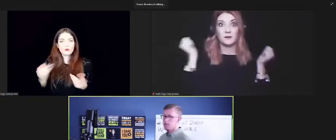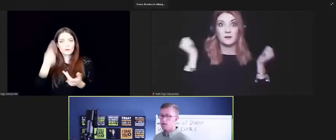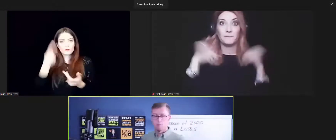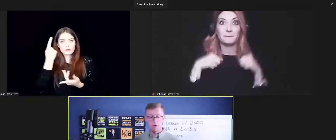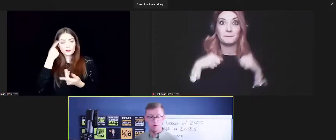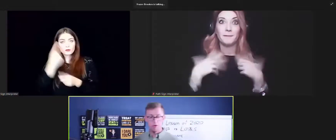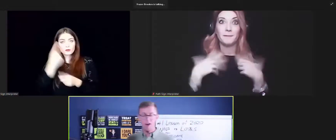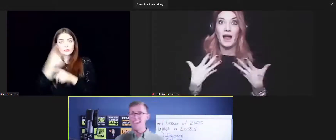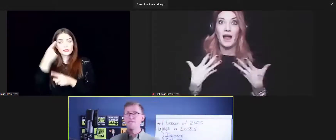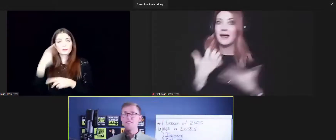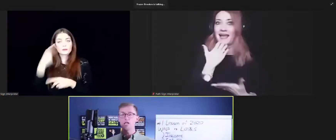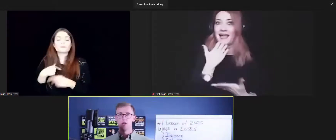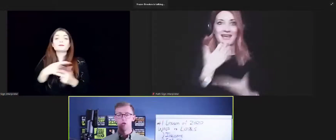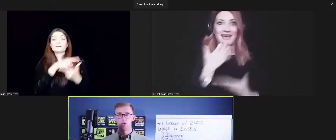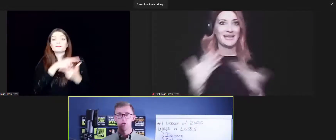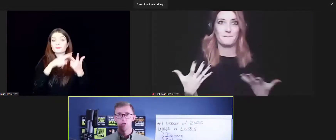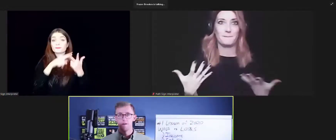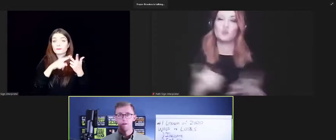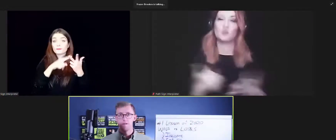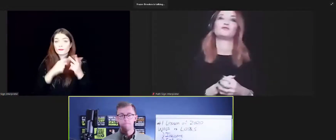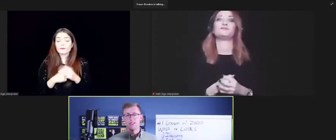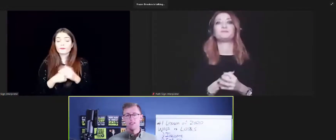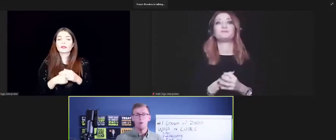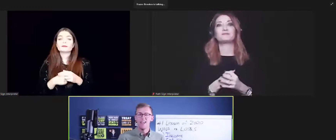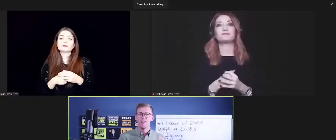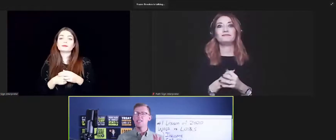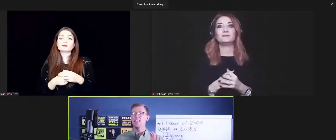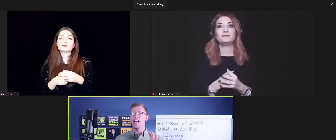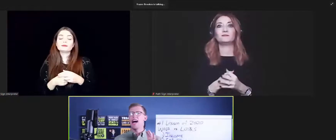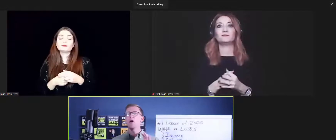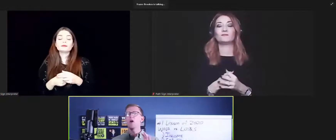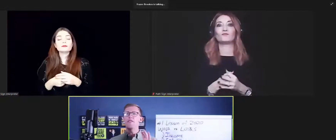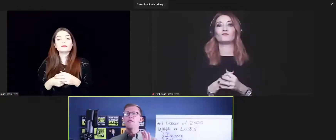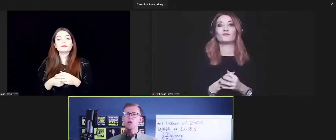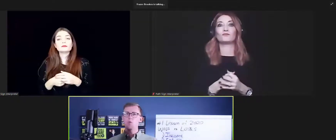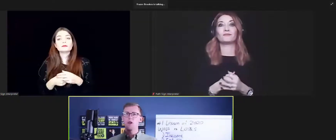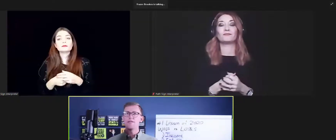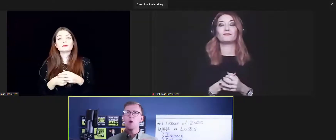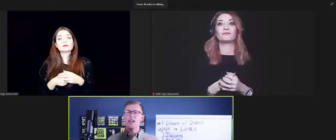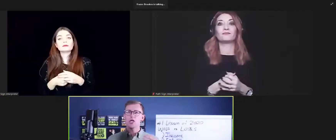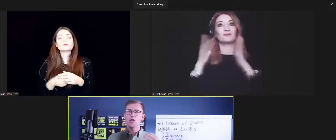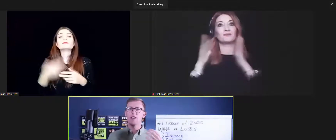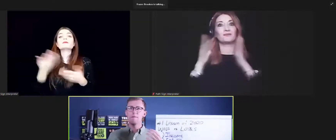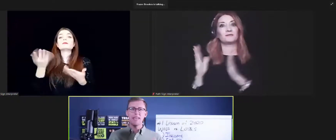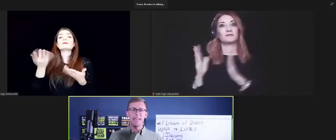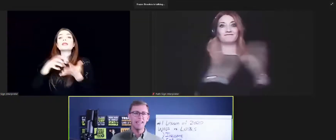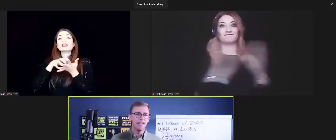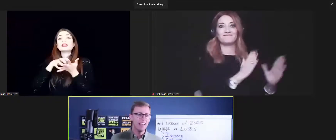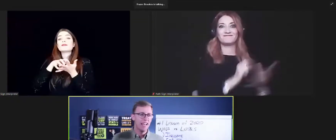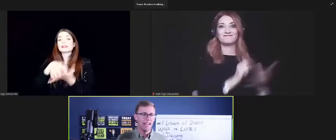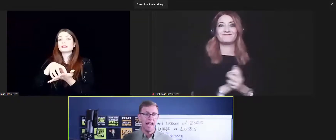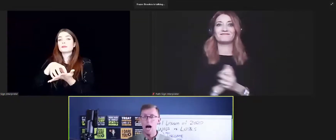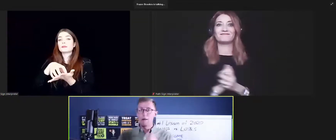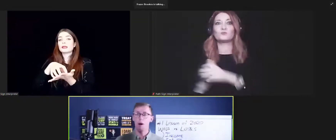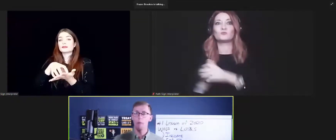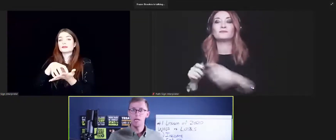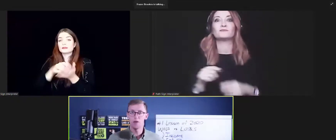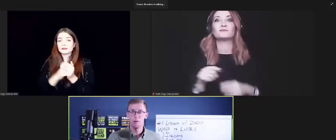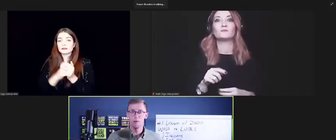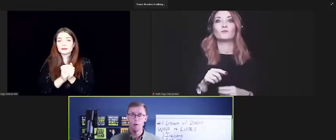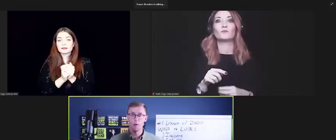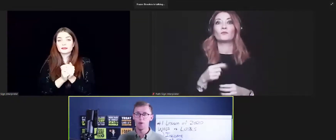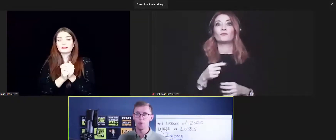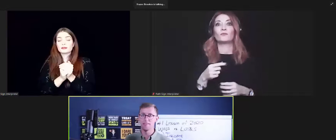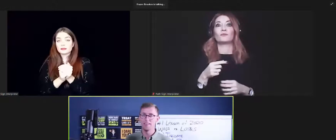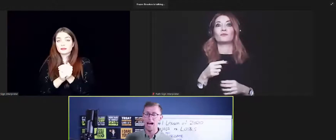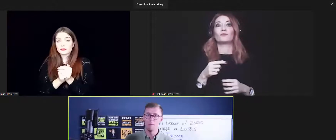Number 3 is investments. Now, with this one, I don't necessarily mean like how many properties have you